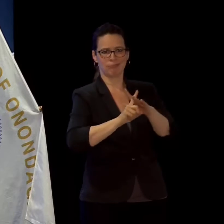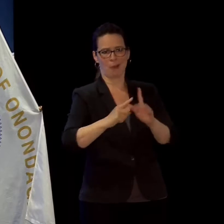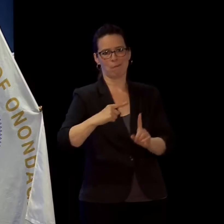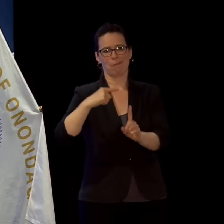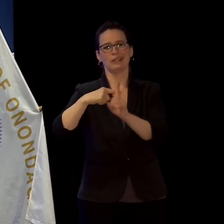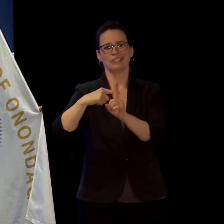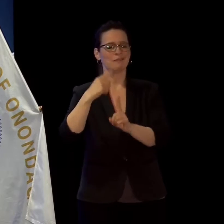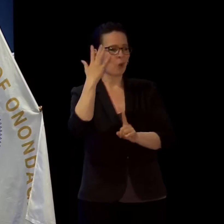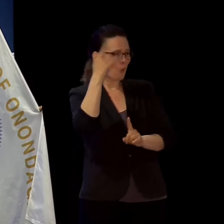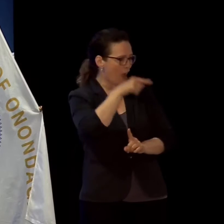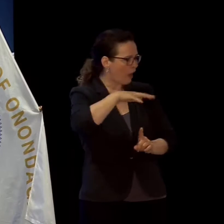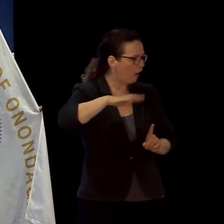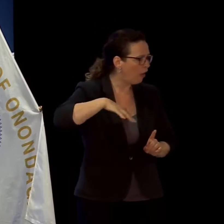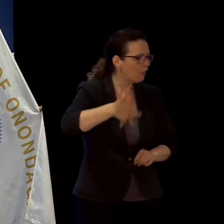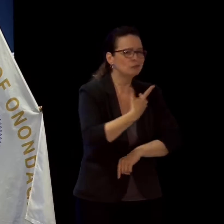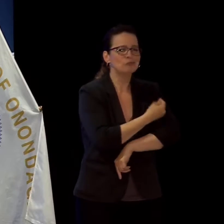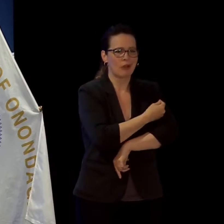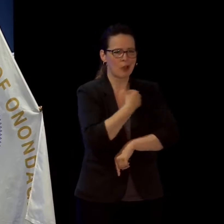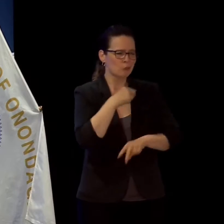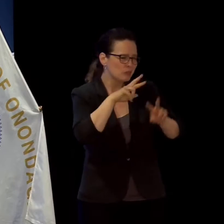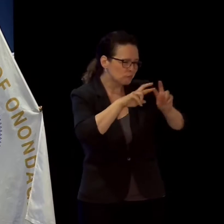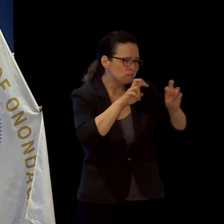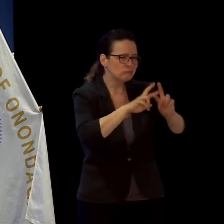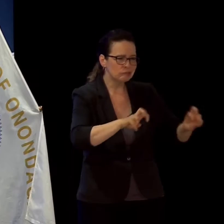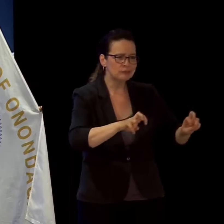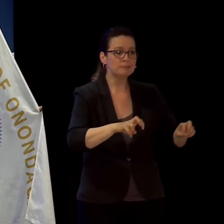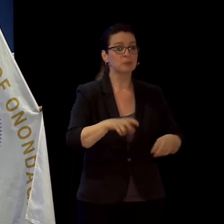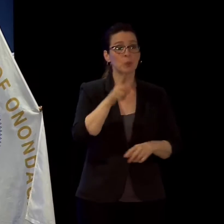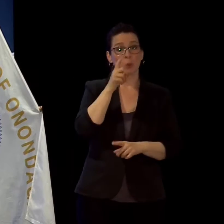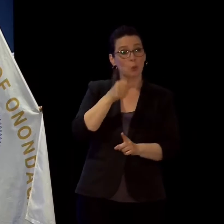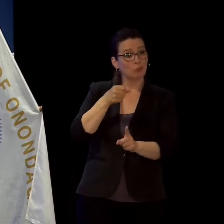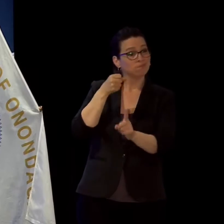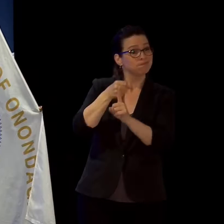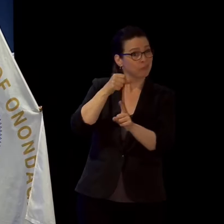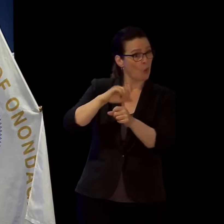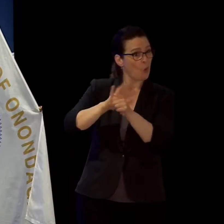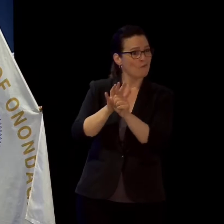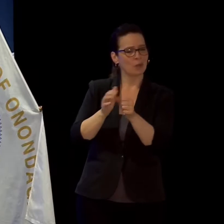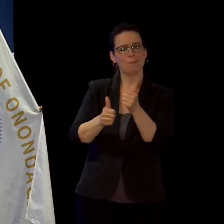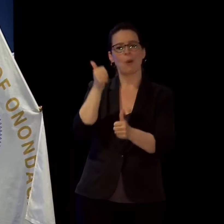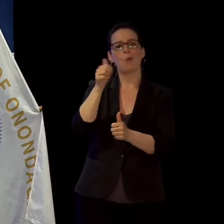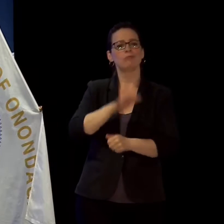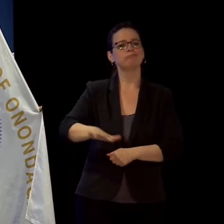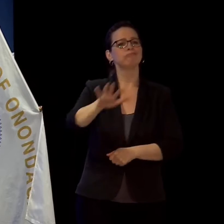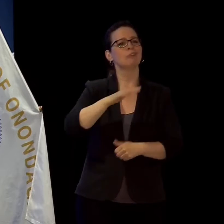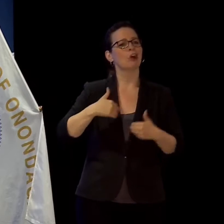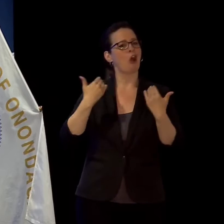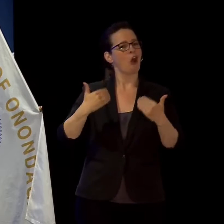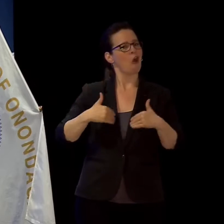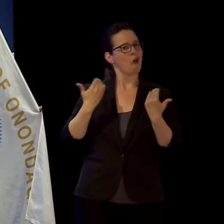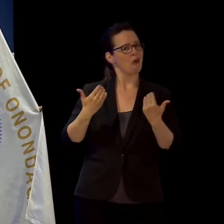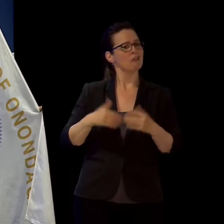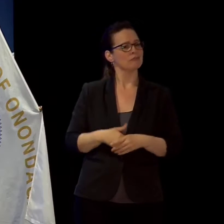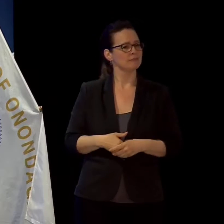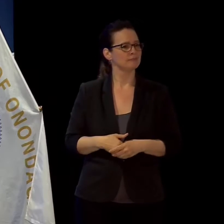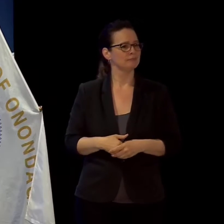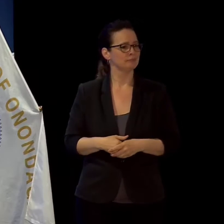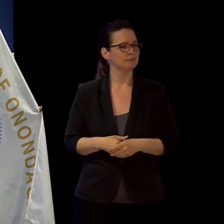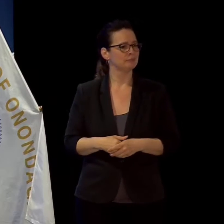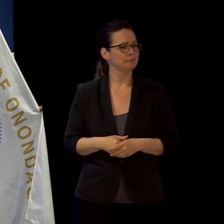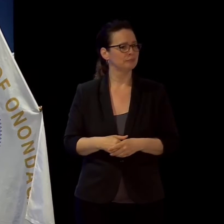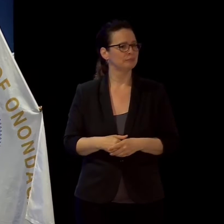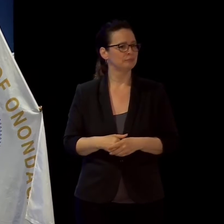as we go through this process, and that's happening. And the other thing that's happened at the same time, and it's why we're very lucky